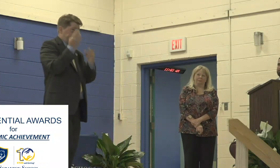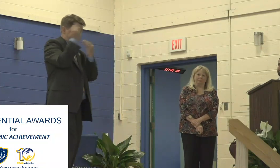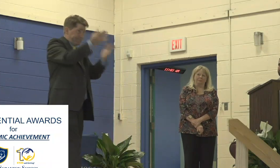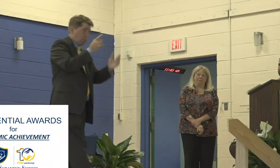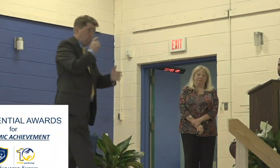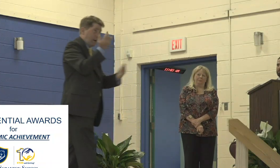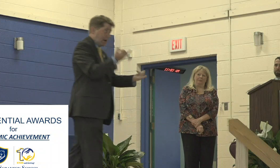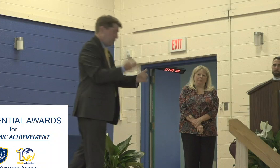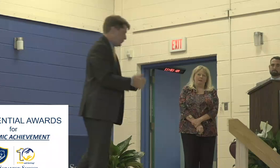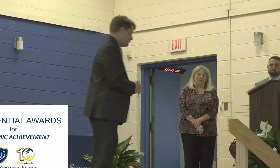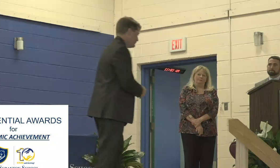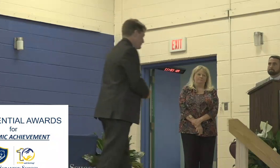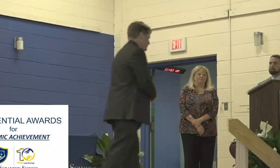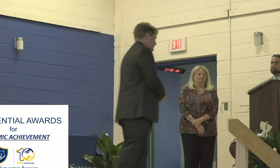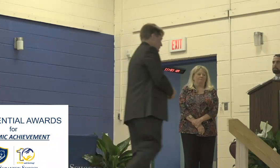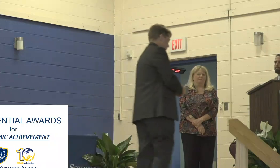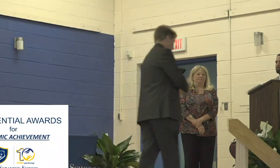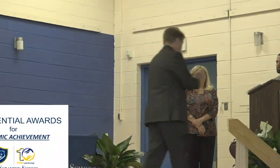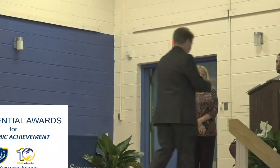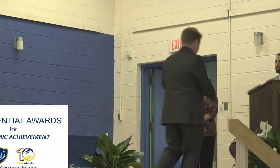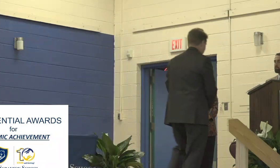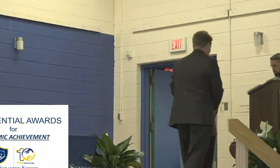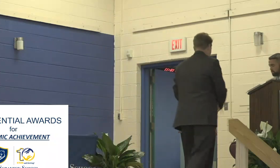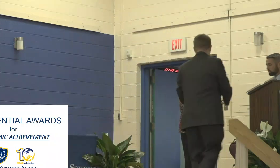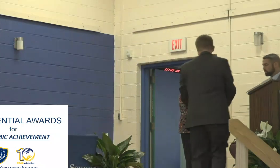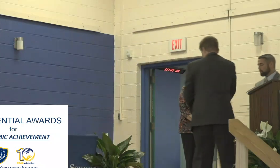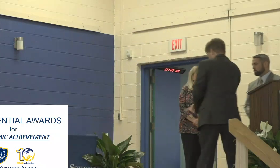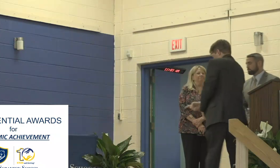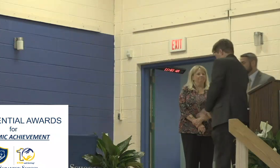this award the most, and we are now going to announce that winner.